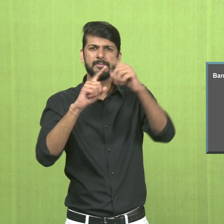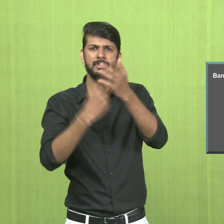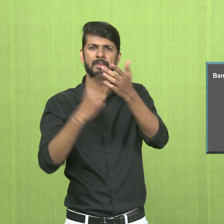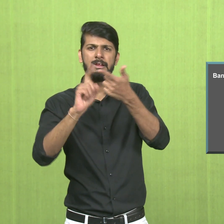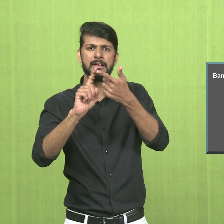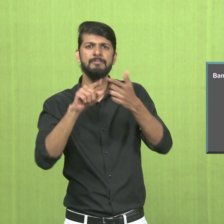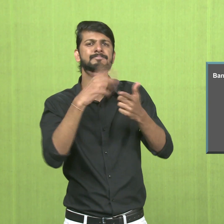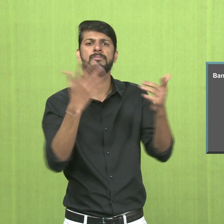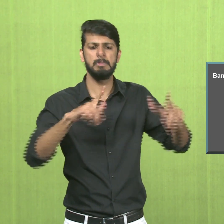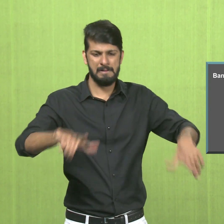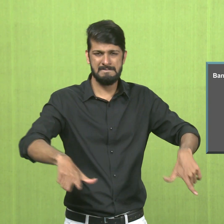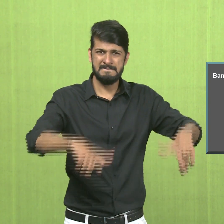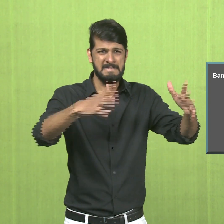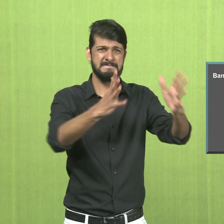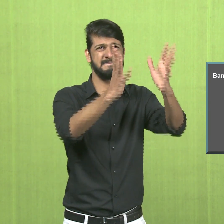The banyan tree,